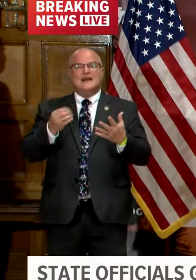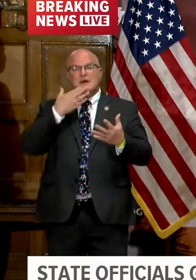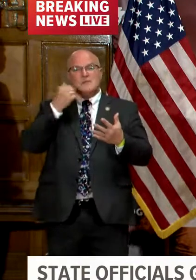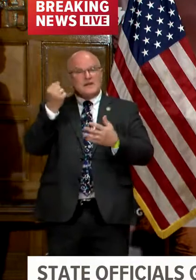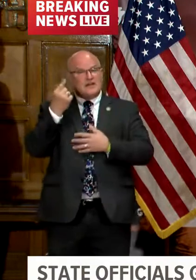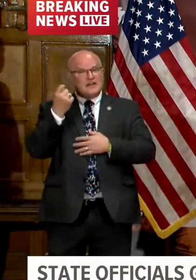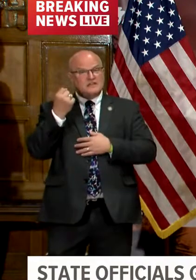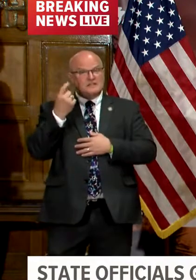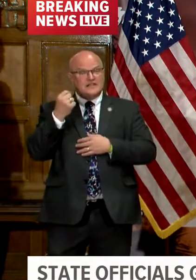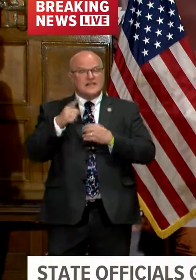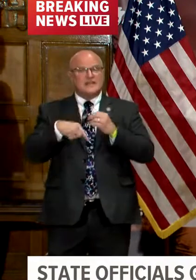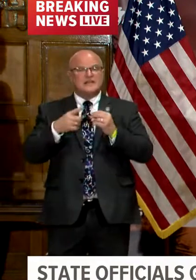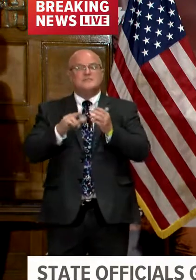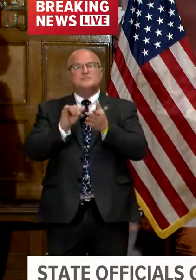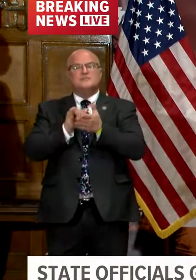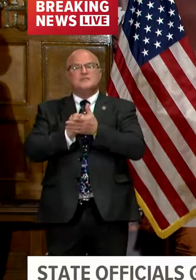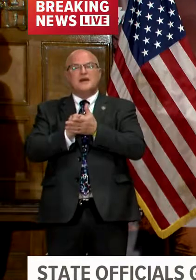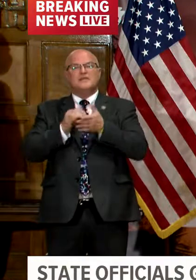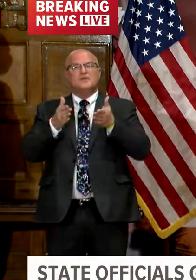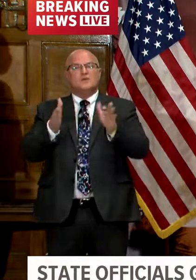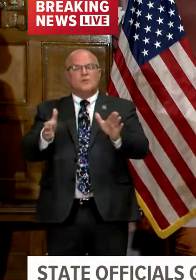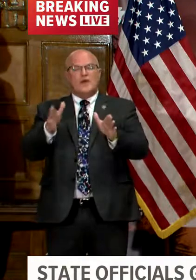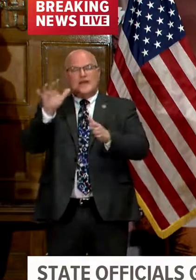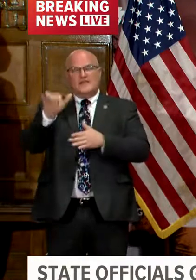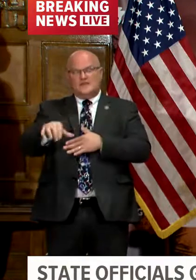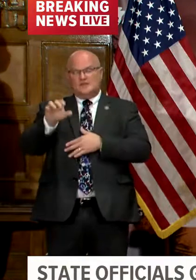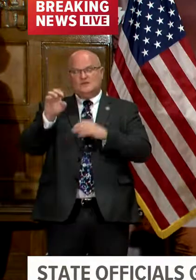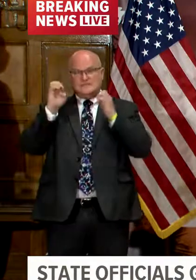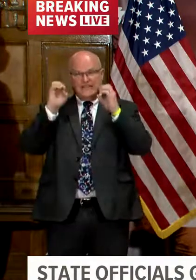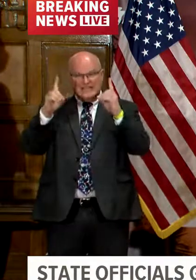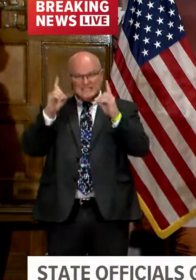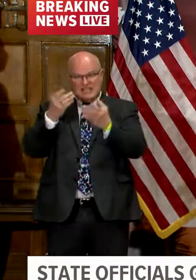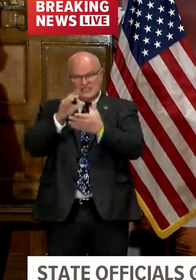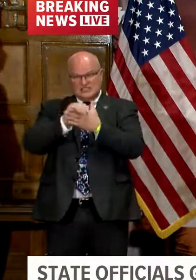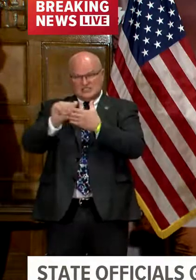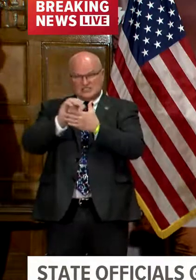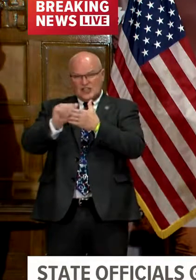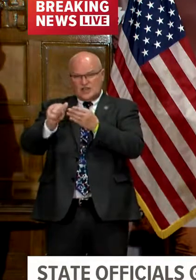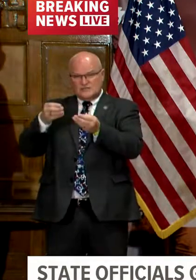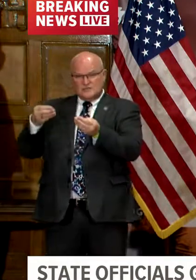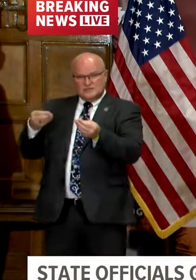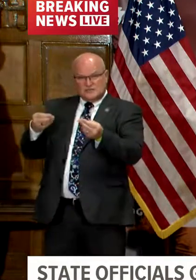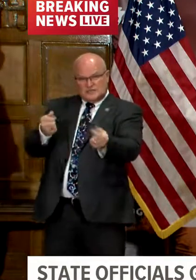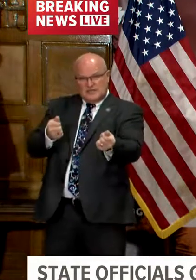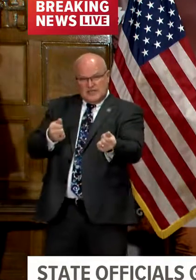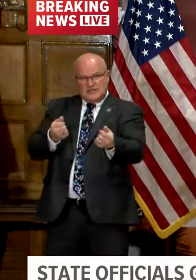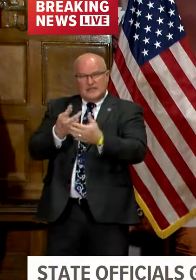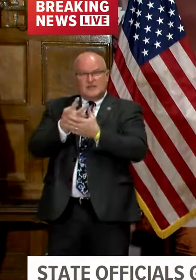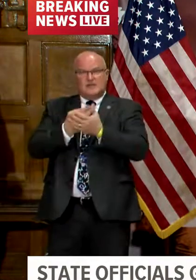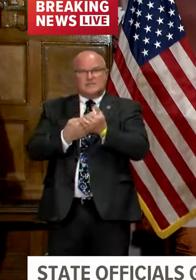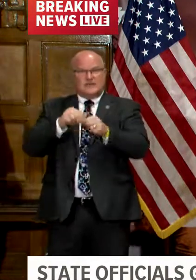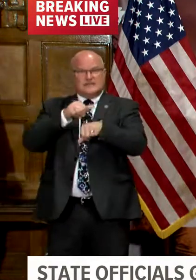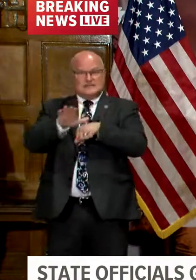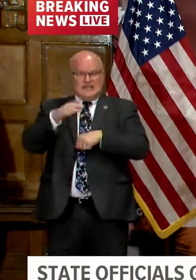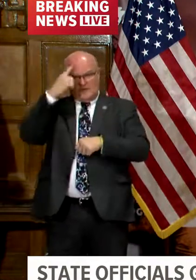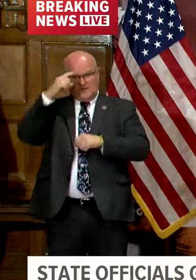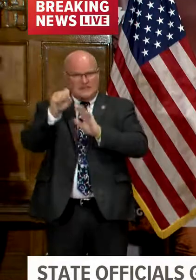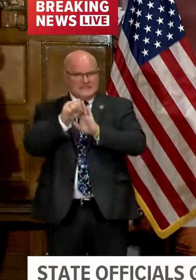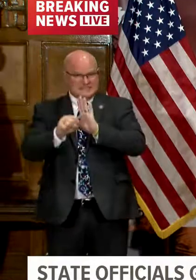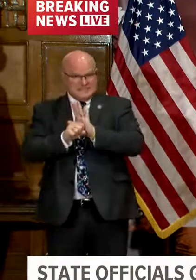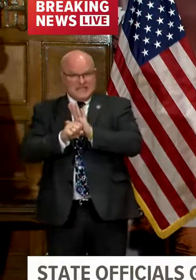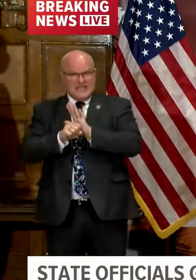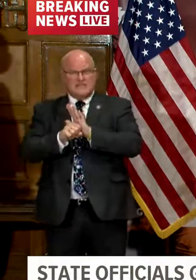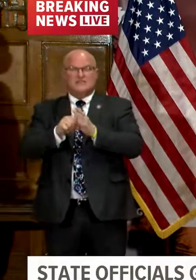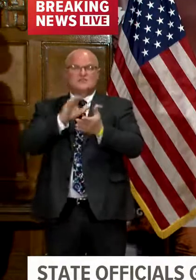better understanding of the way those education dollars will be both sent out to the states,